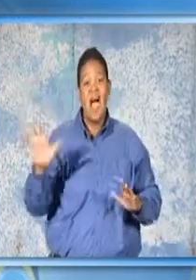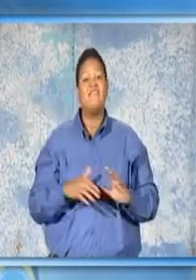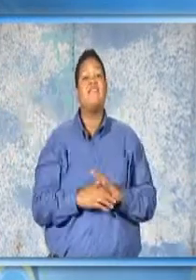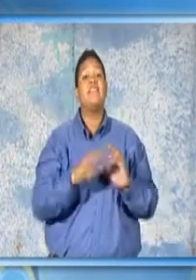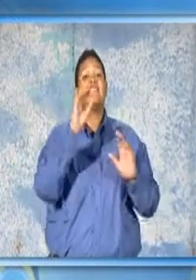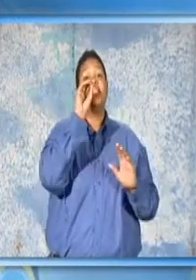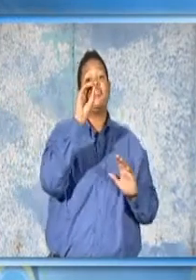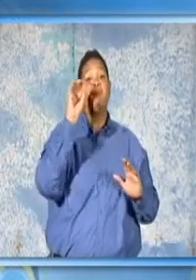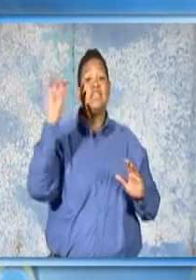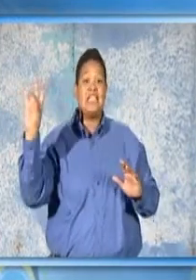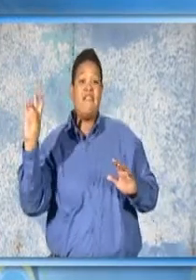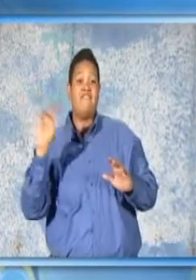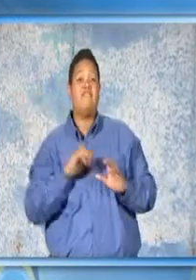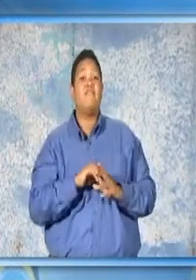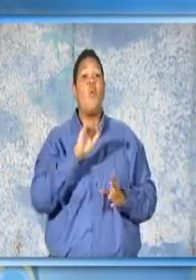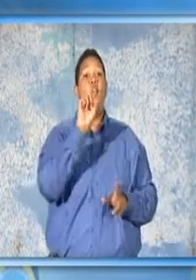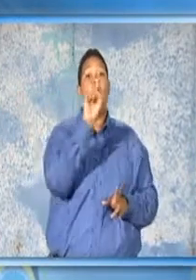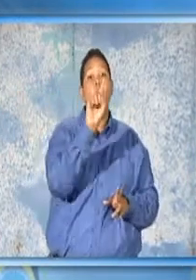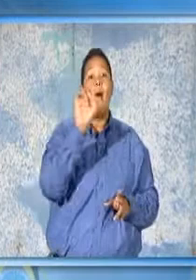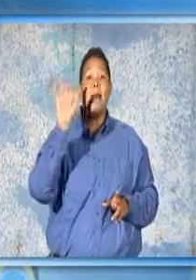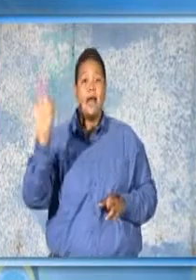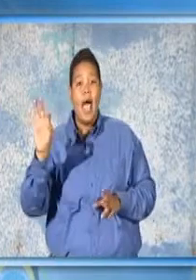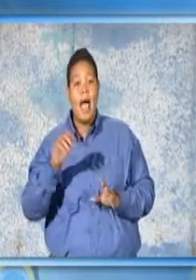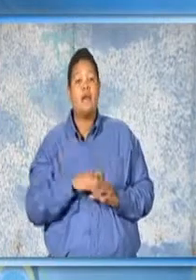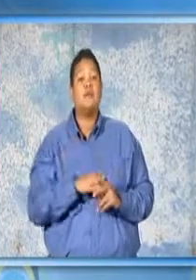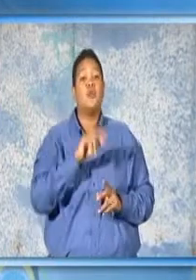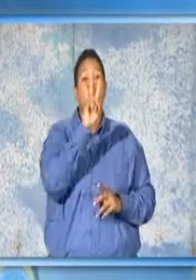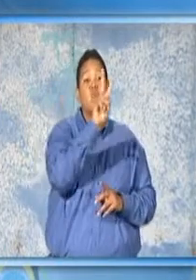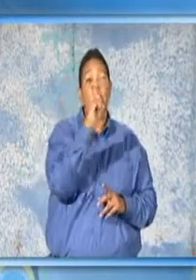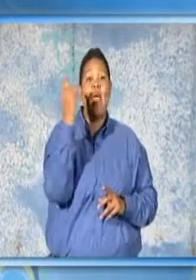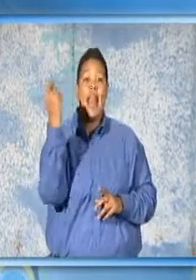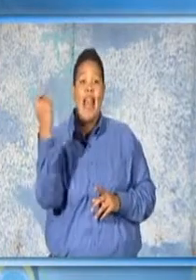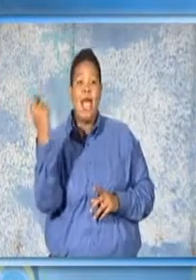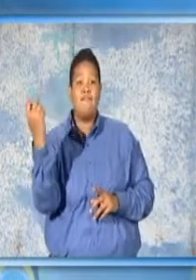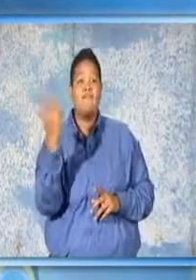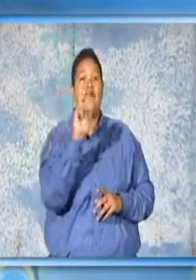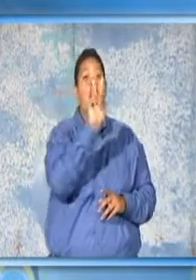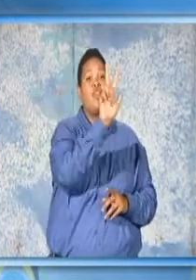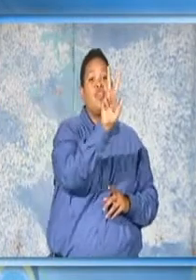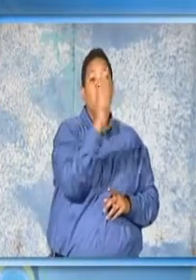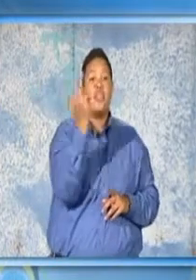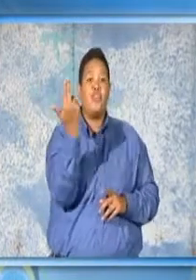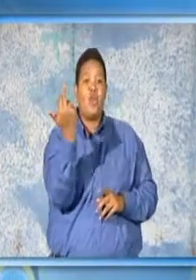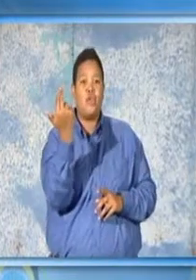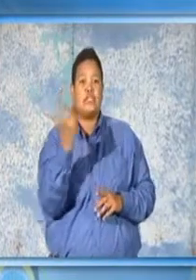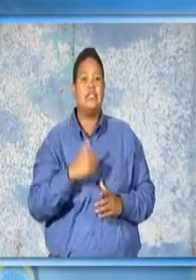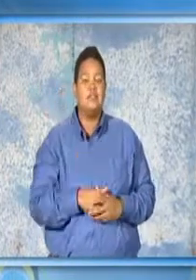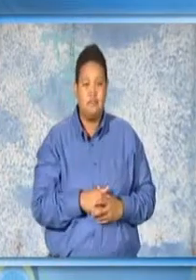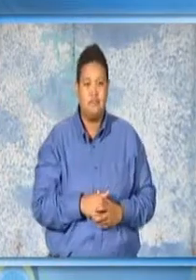0, 7, 1, 9, 2, 11, and 3, 13.